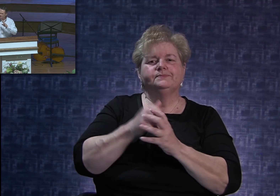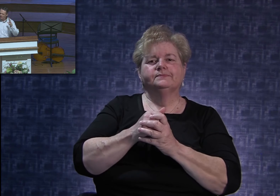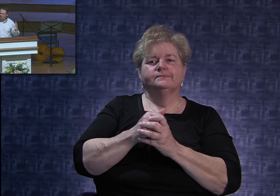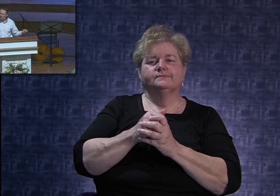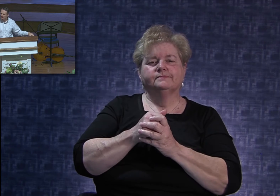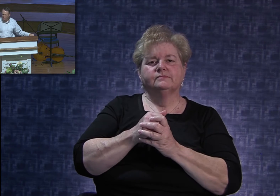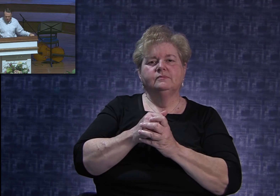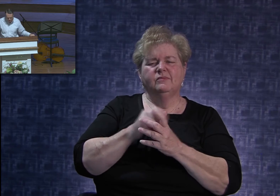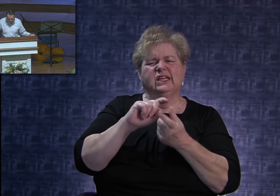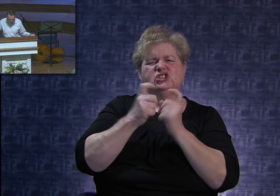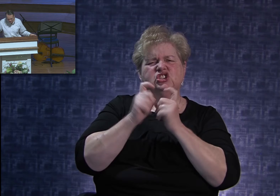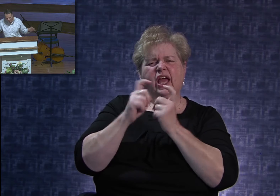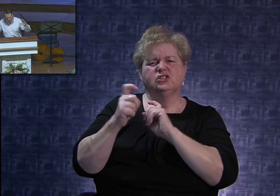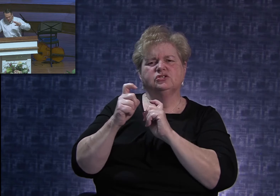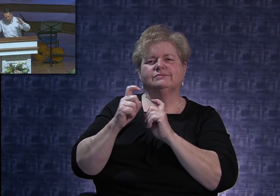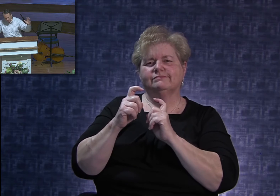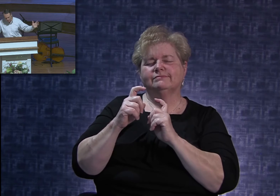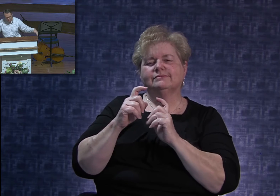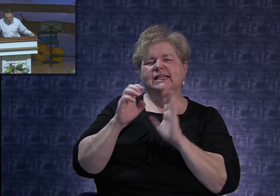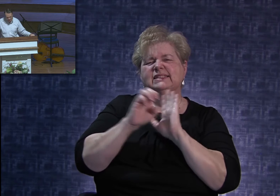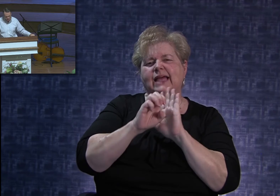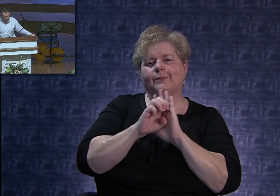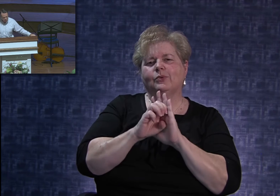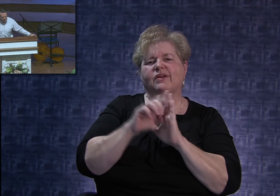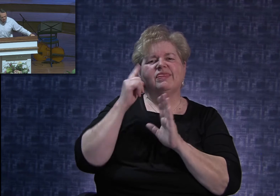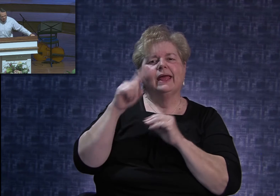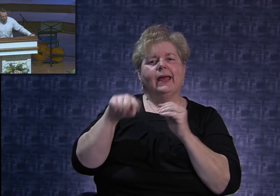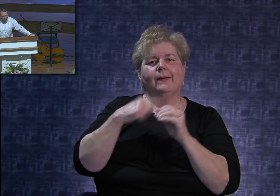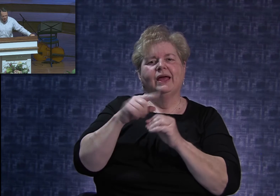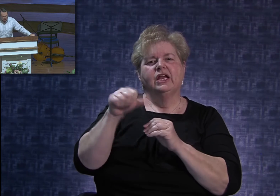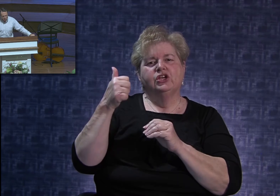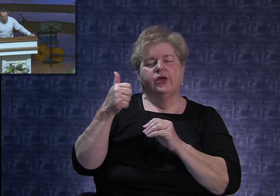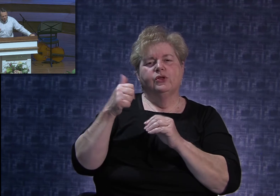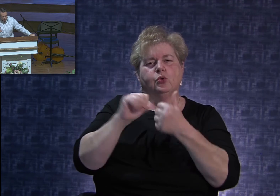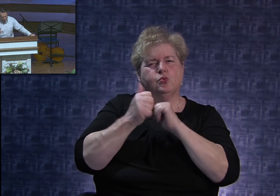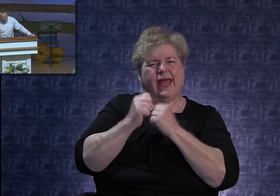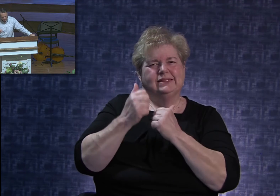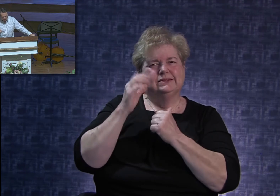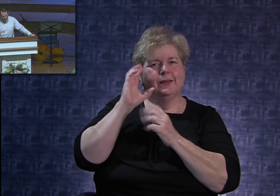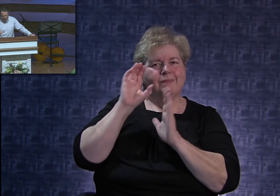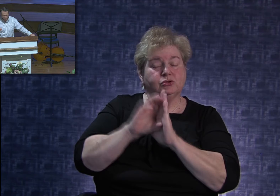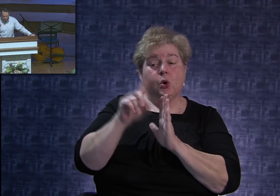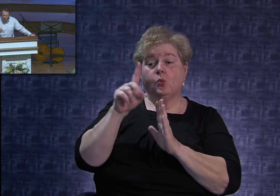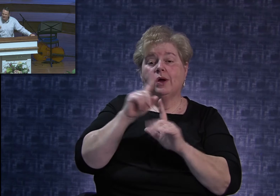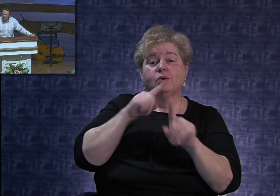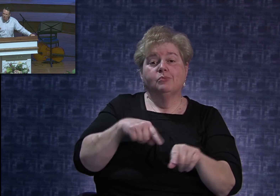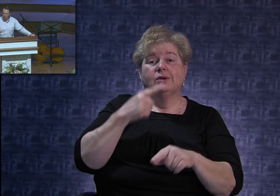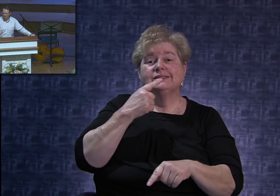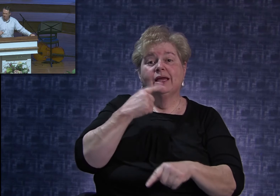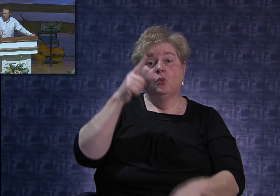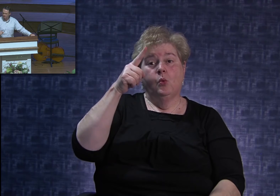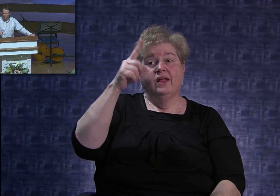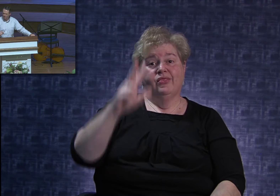changing illustrations a little bit here just to think about another kind of sort of race imagery, one report said that